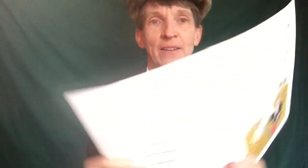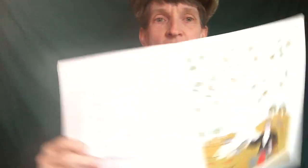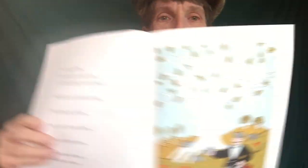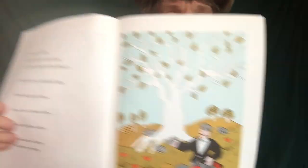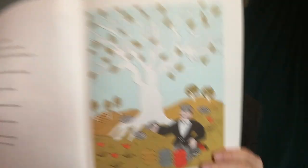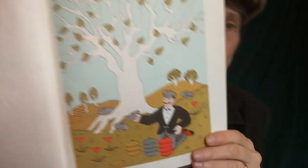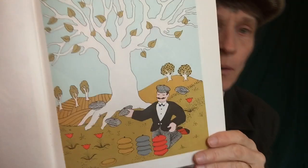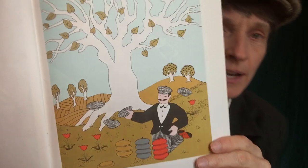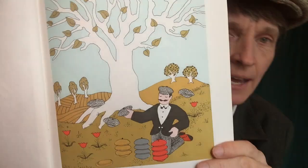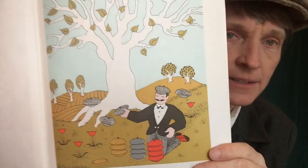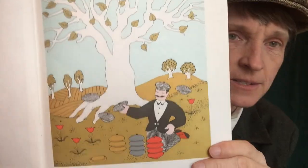He's getting them all organized.